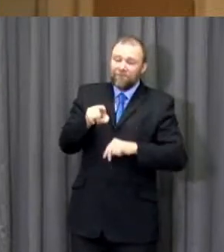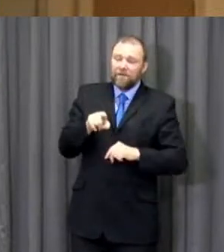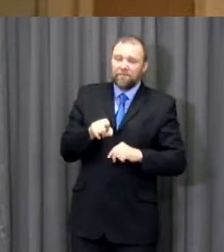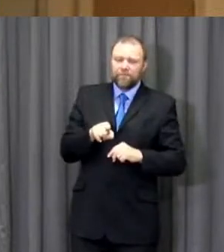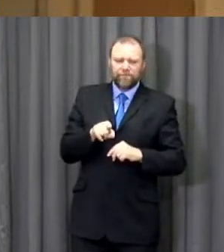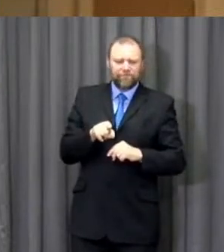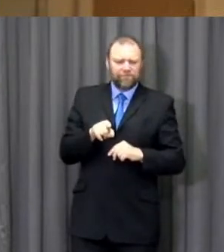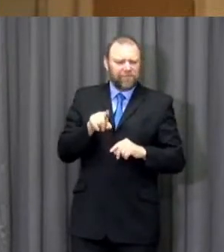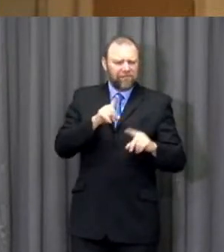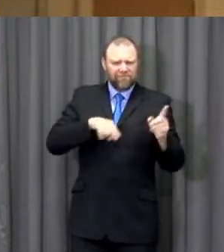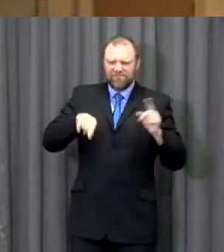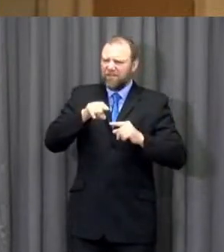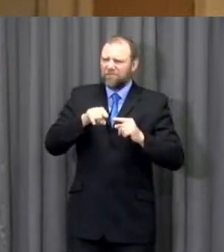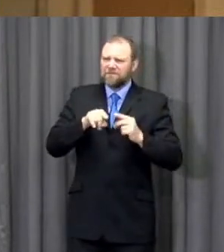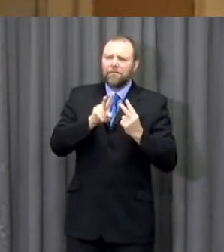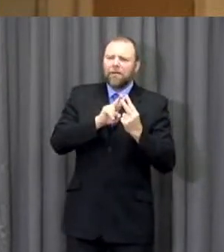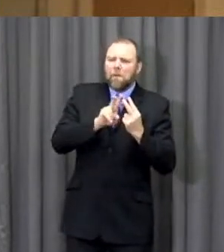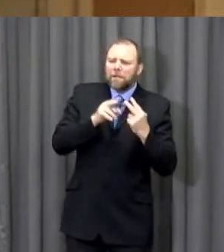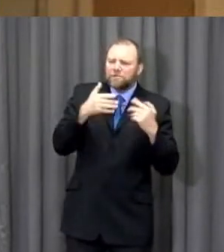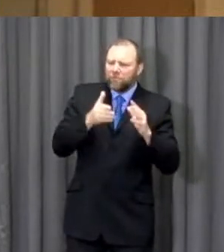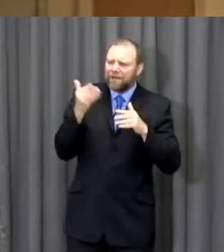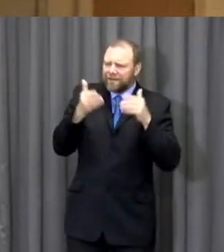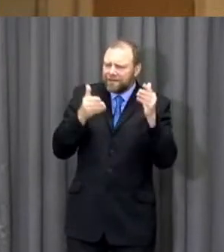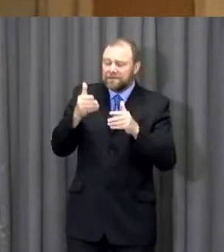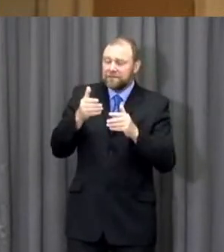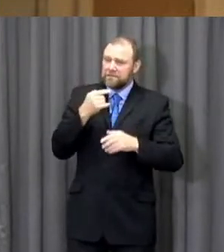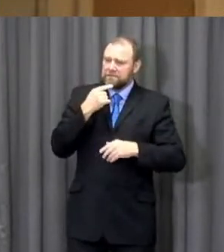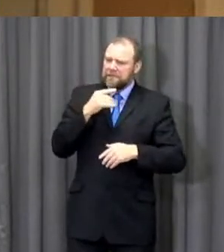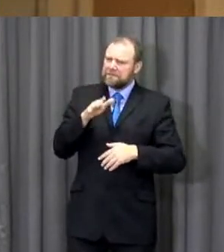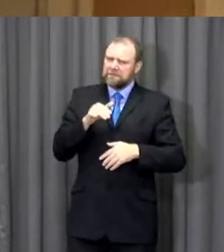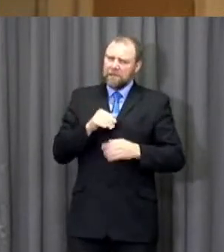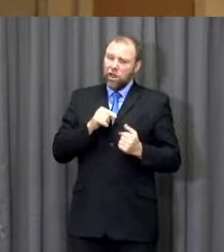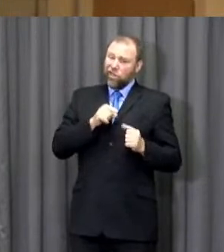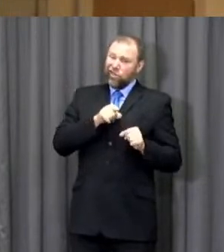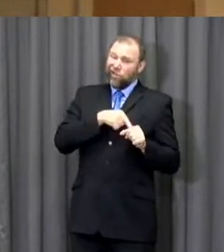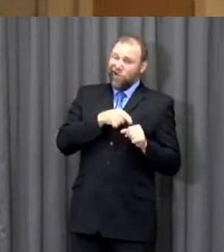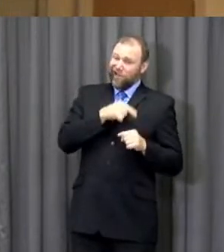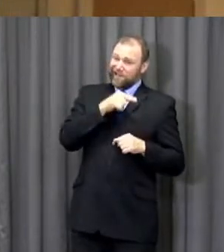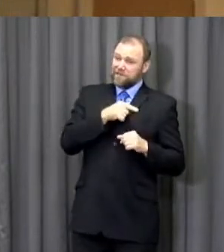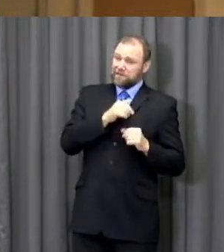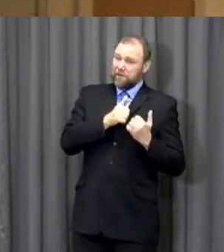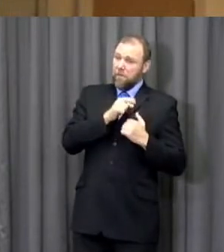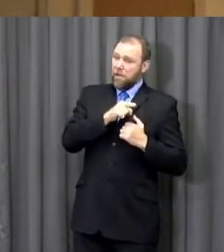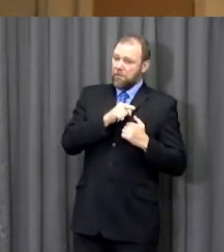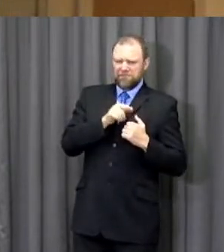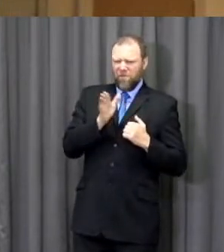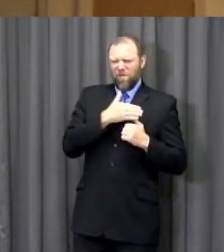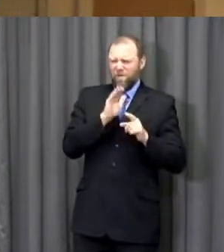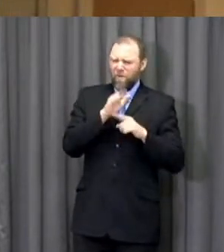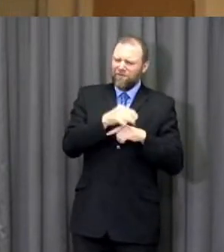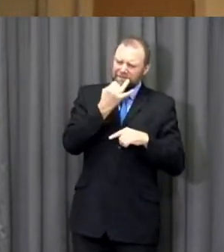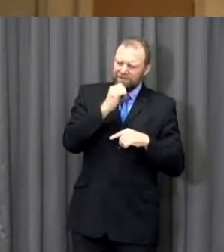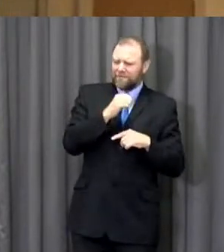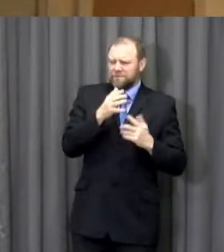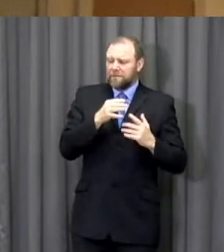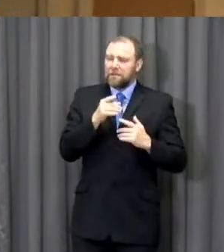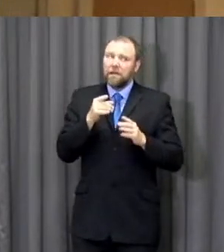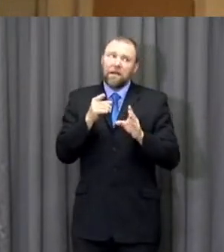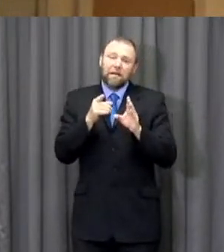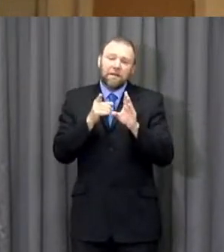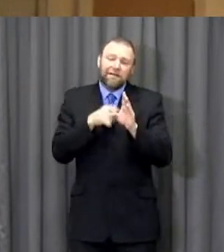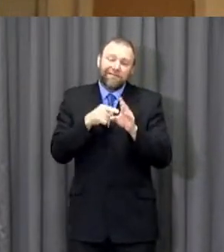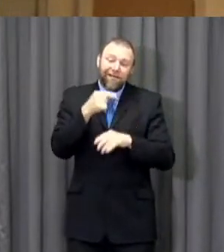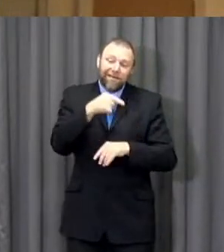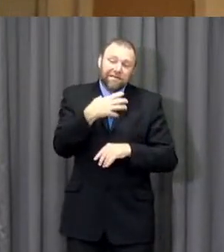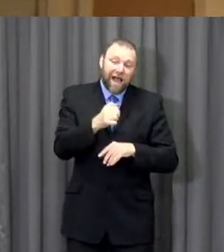there, and they expressed some concern that the youngest in that couple, all over 70, some in their 80s, the youngest may have had an appointment